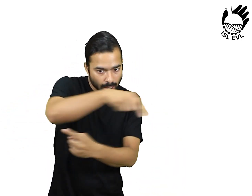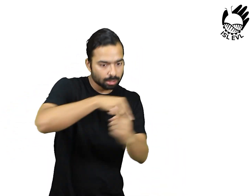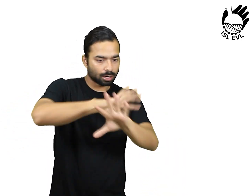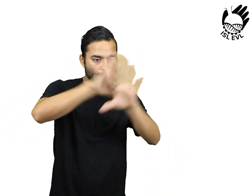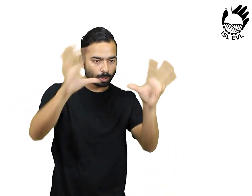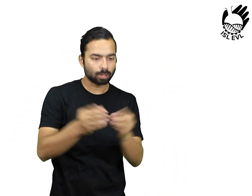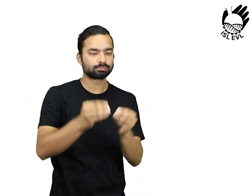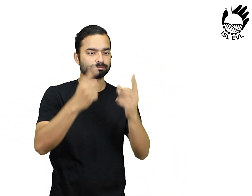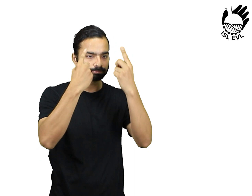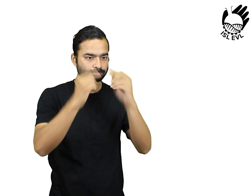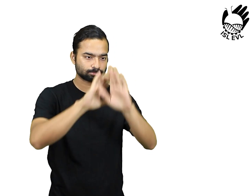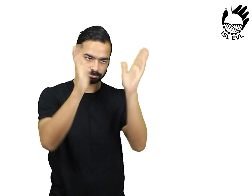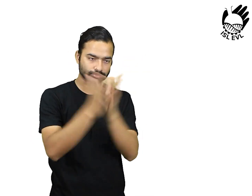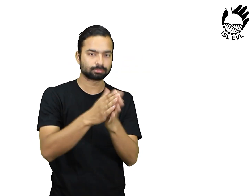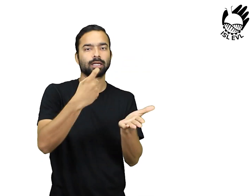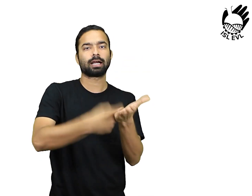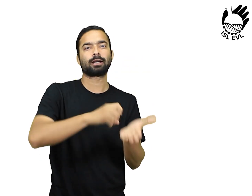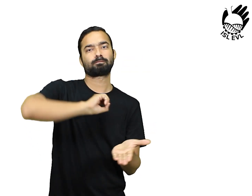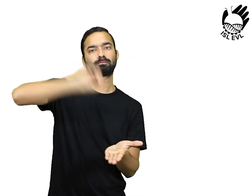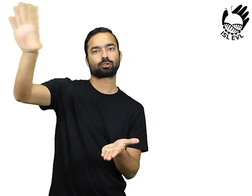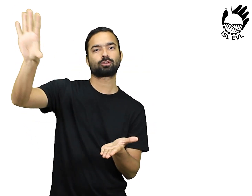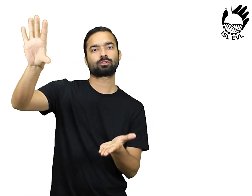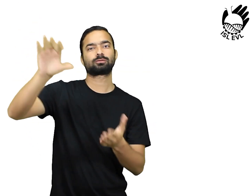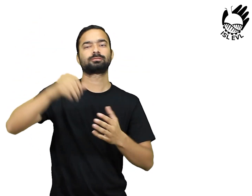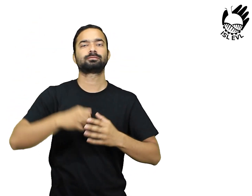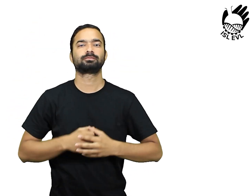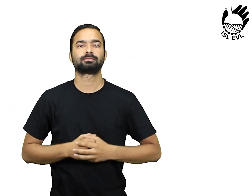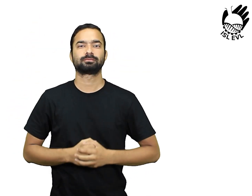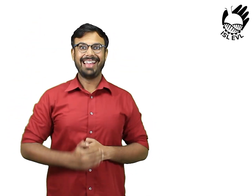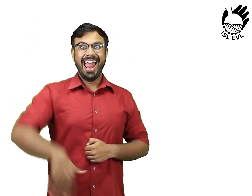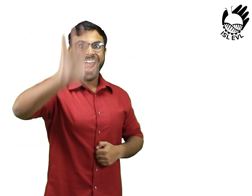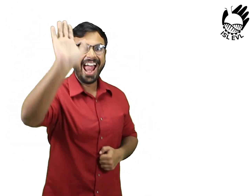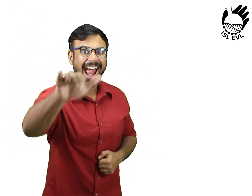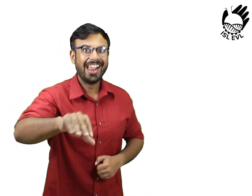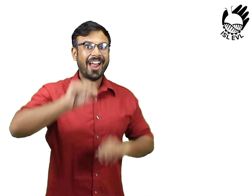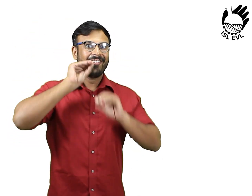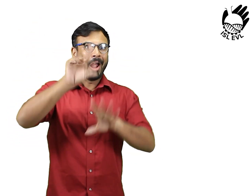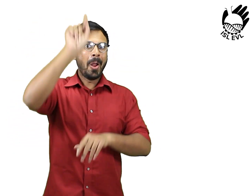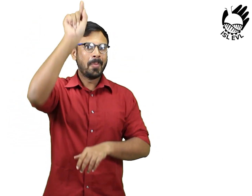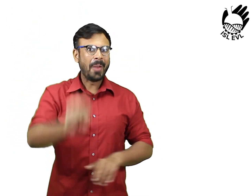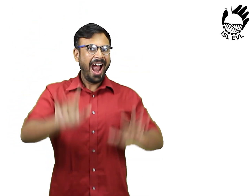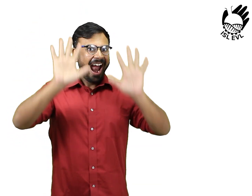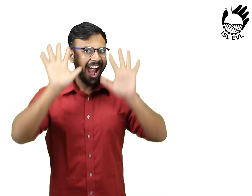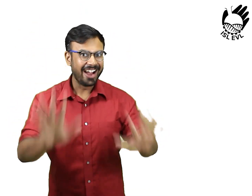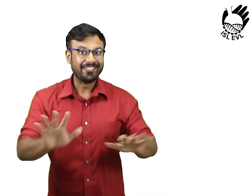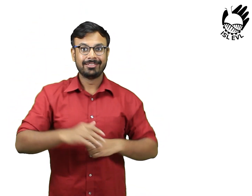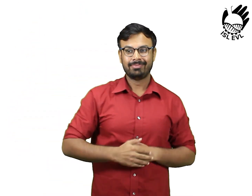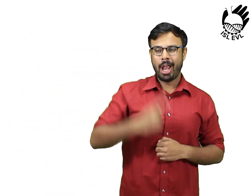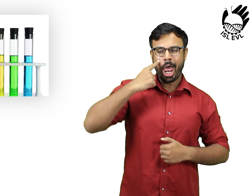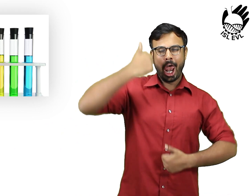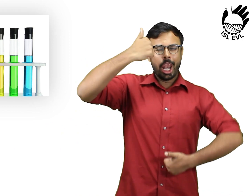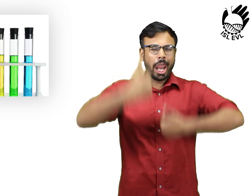Fill yes or no on the basis of your observation during the experiment in the given result sheet.